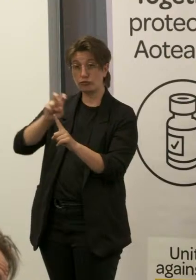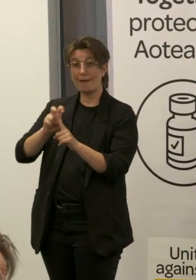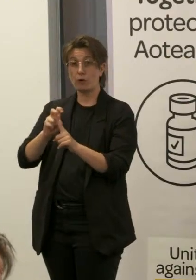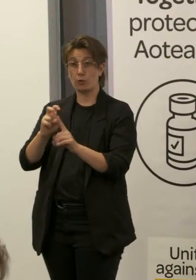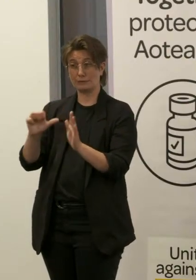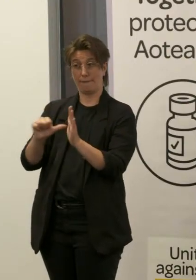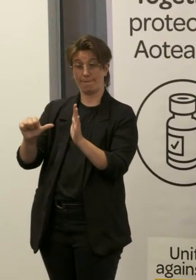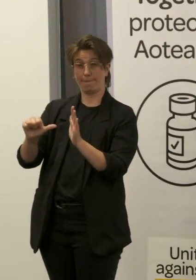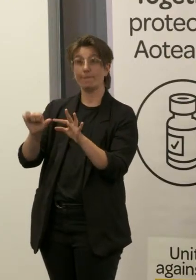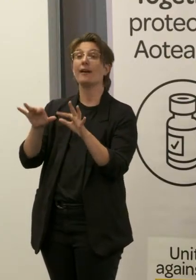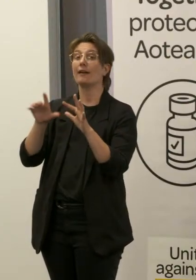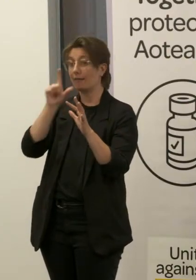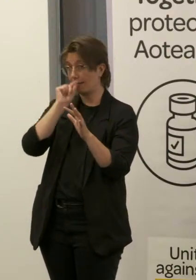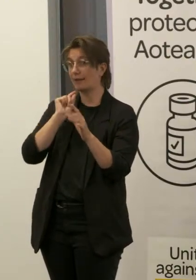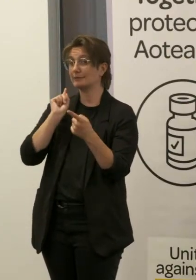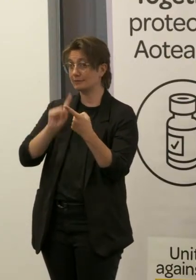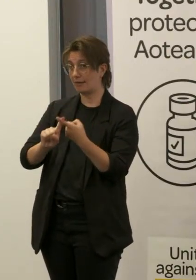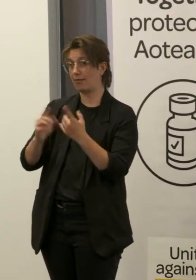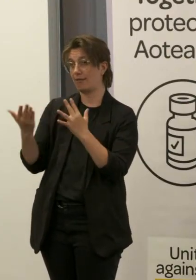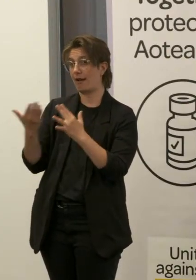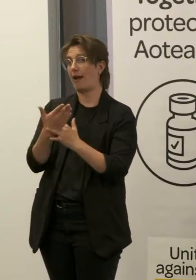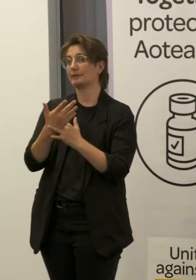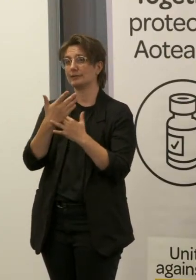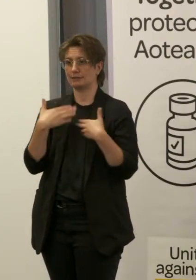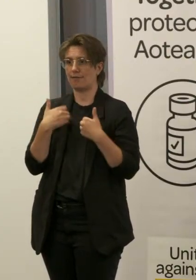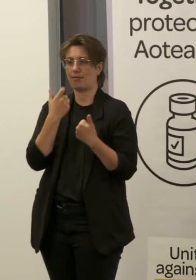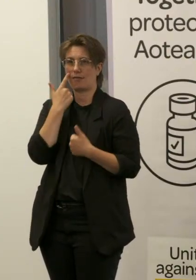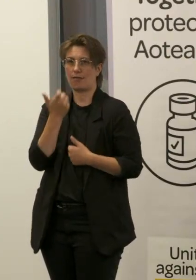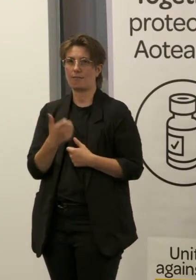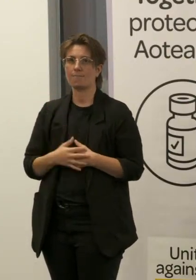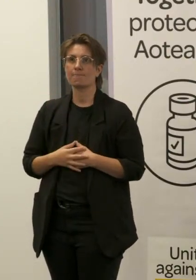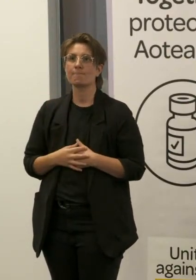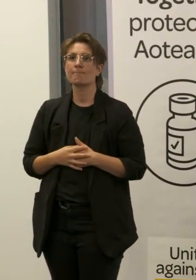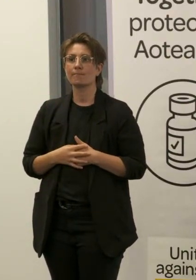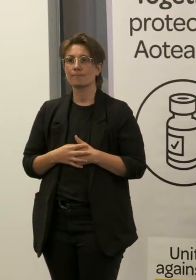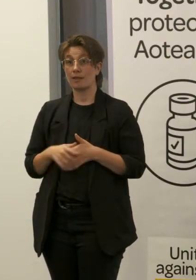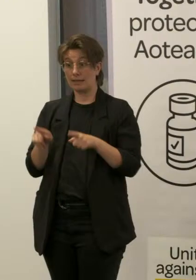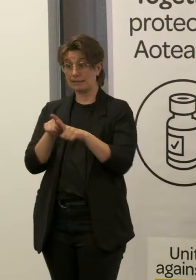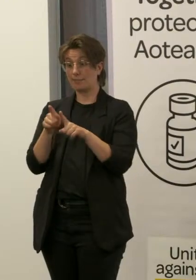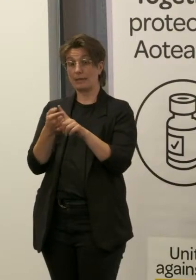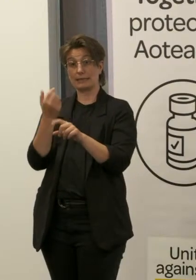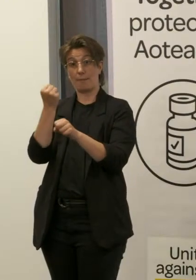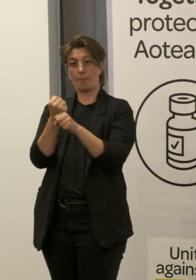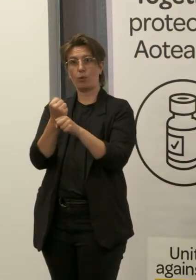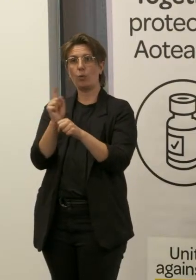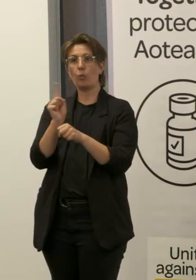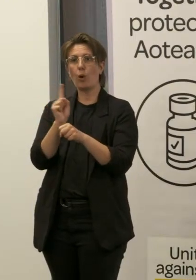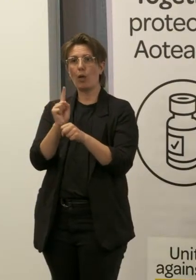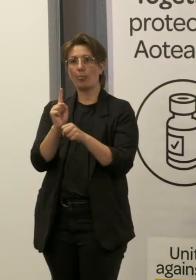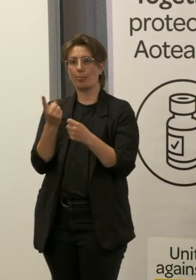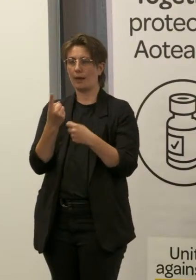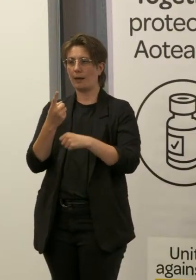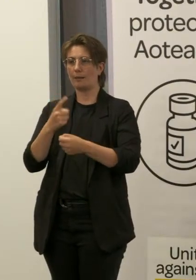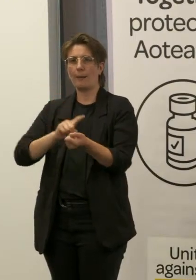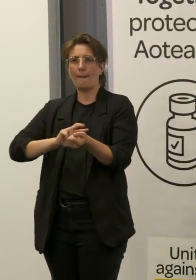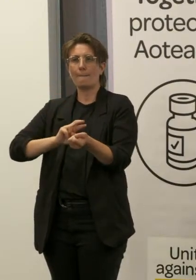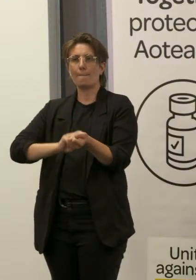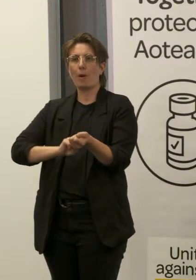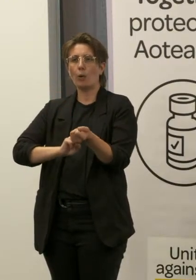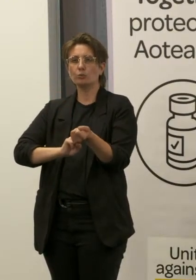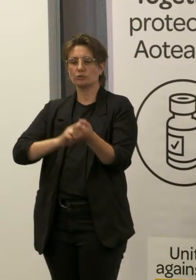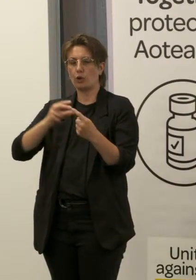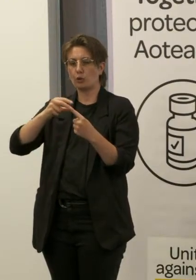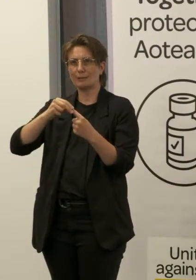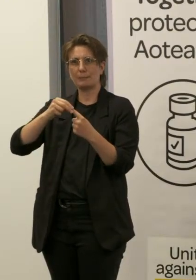care they need. So, and the example was given around pulse oximetry and that idea of you can measure your oxygen level. So